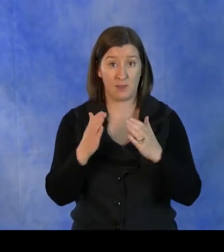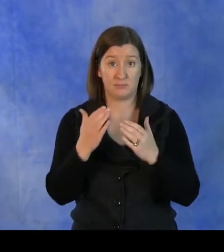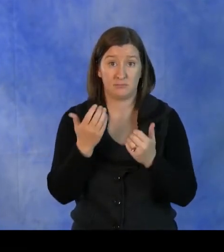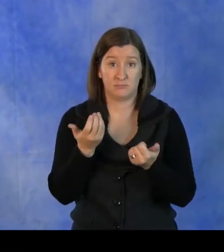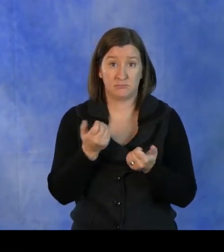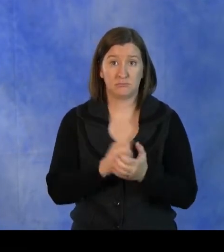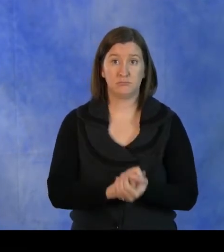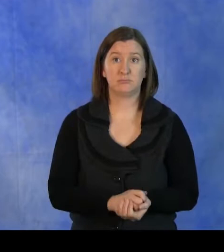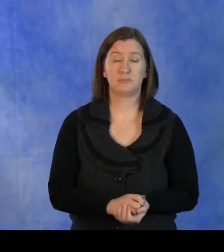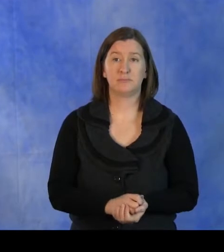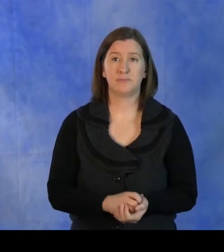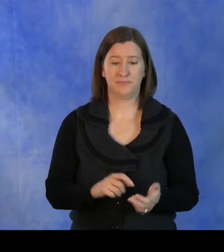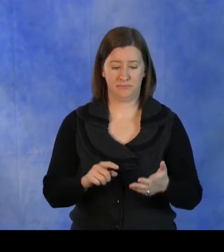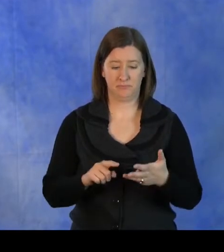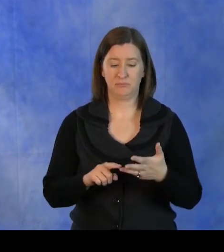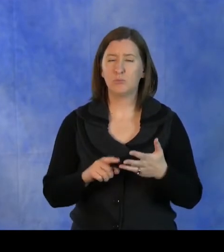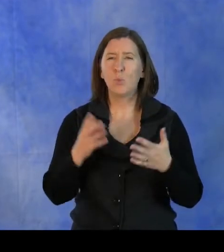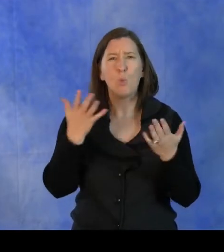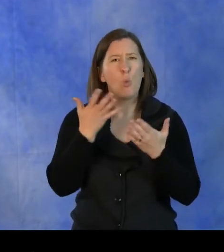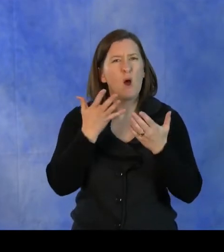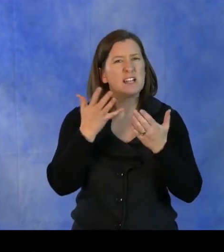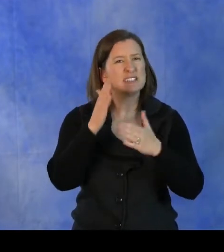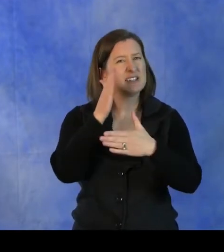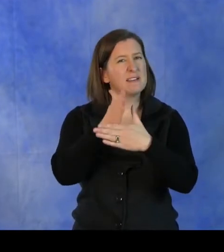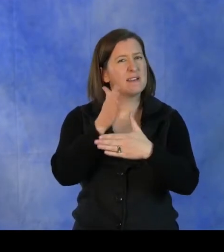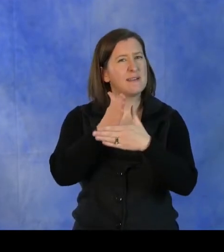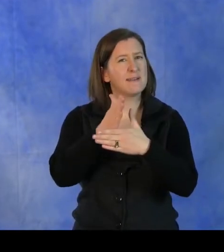which age group your class is,